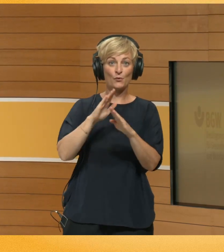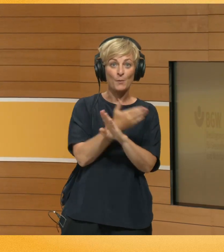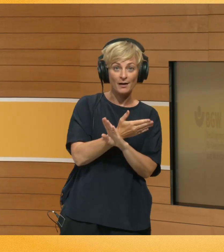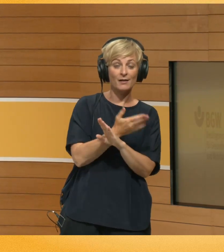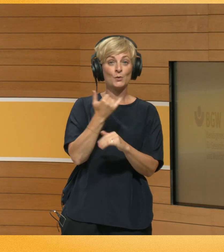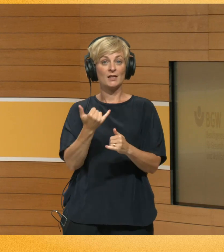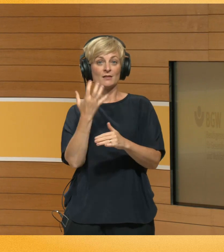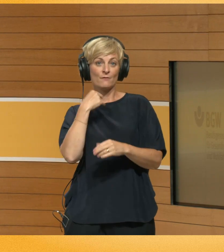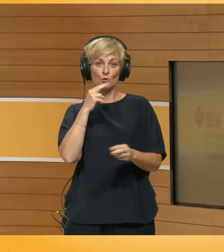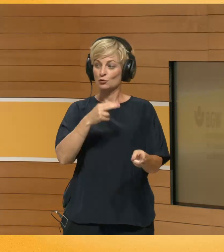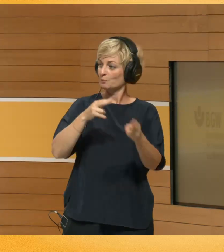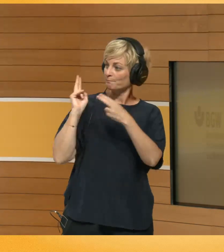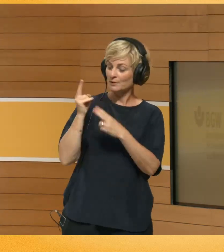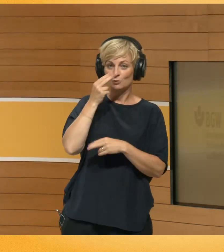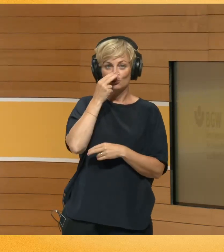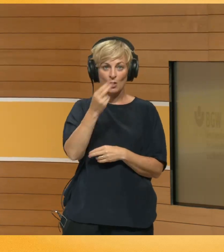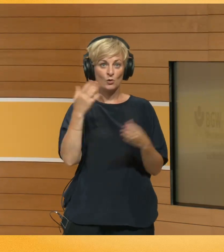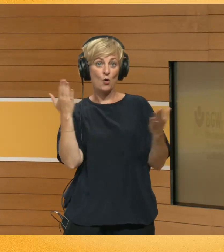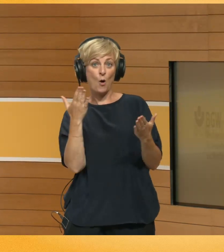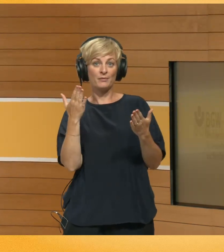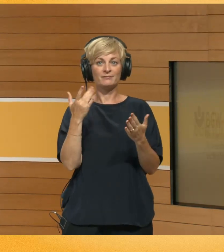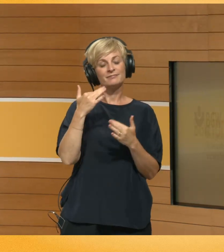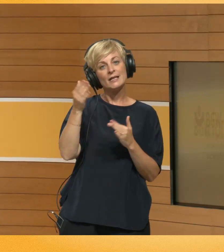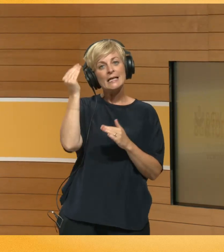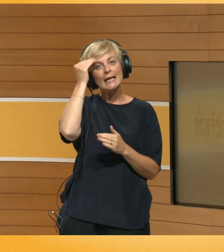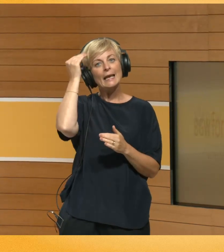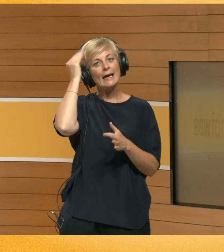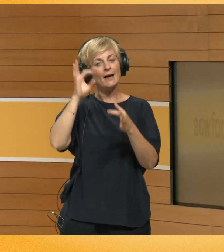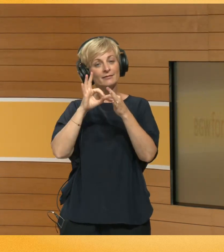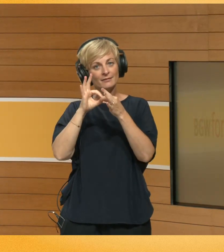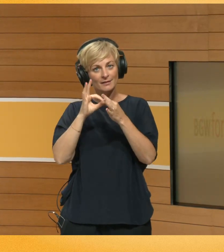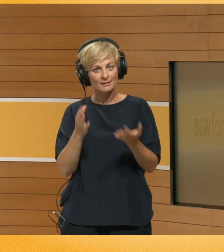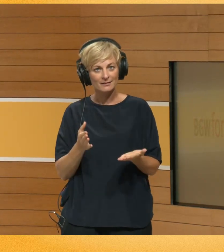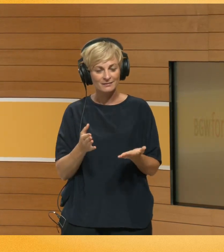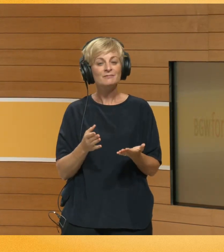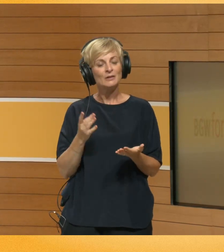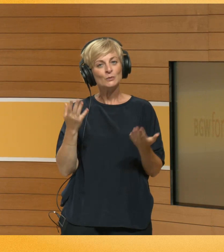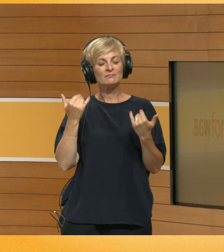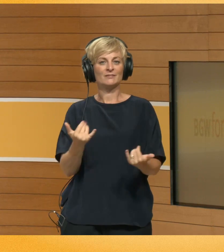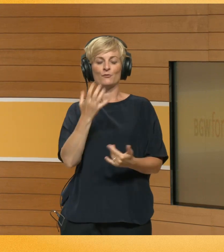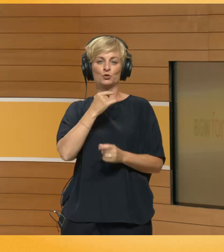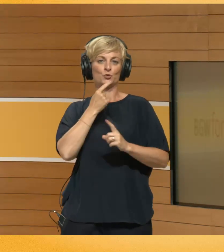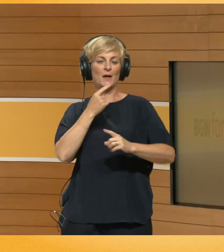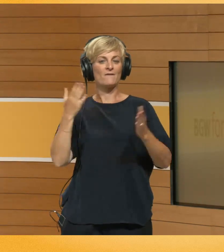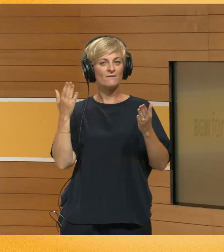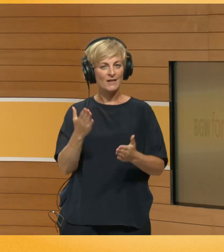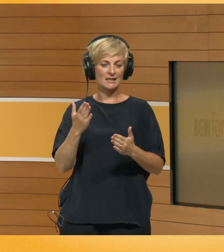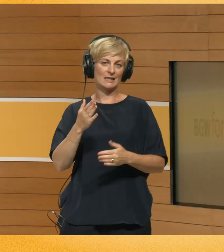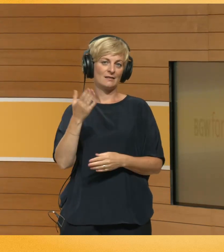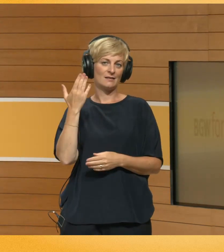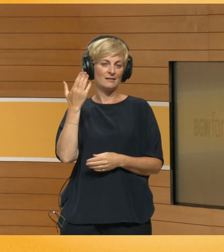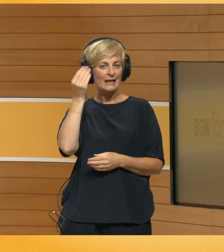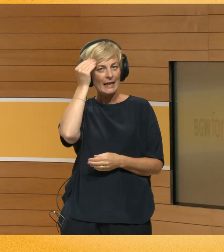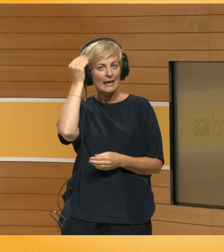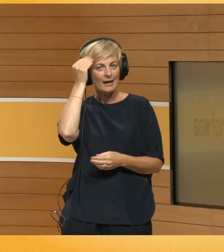And also, what have we learned to protect our staff and the people who are actually working in the